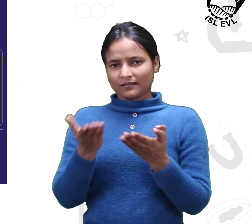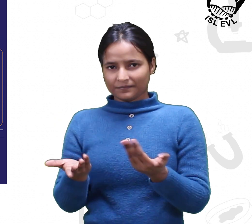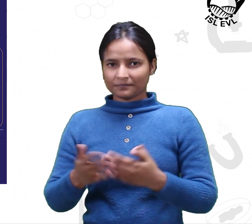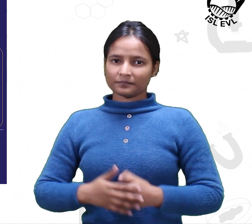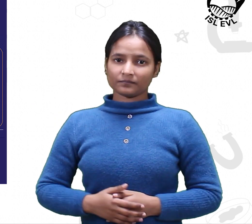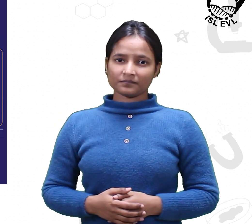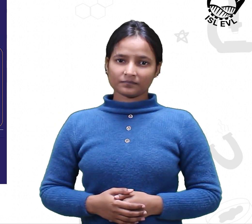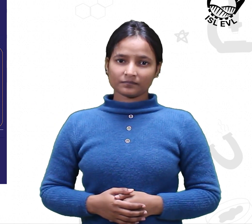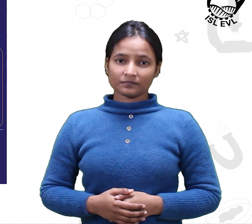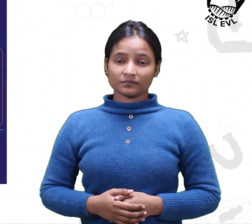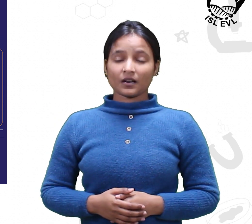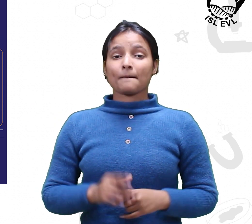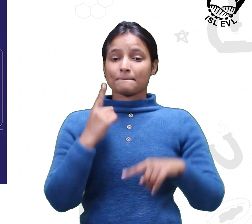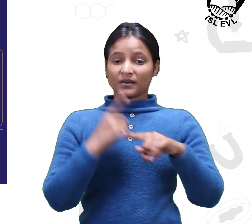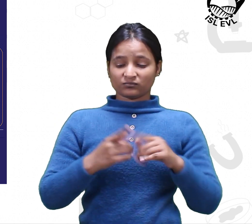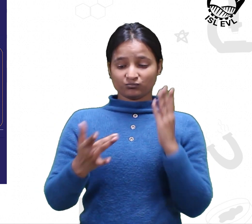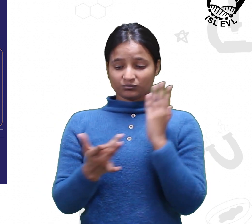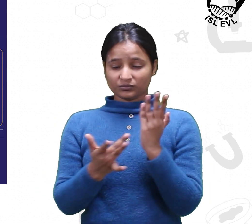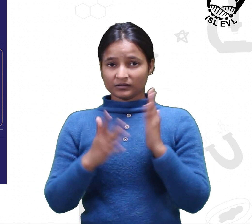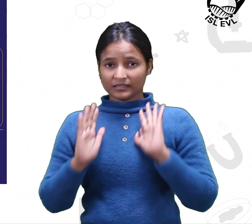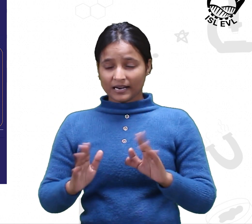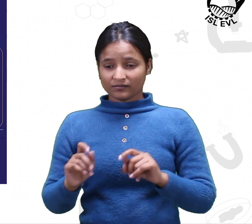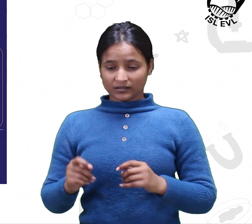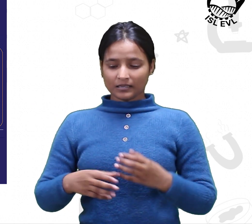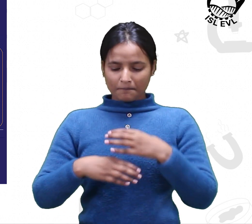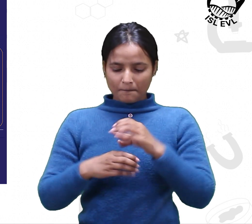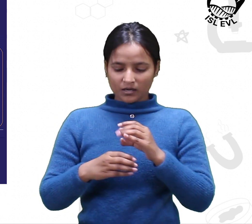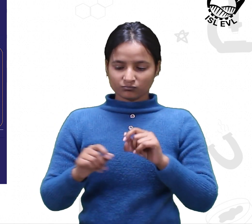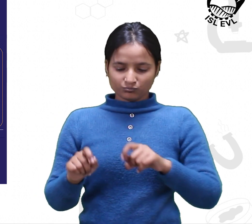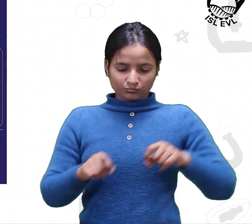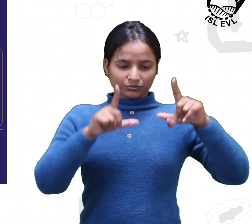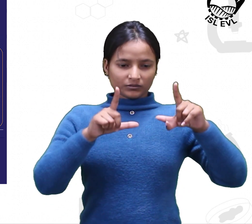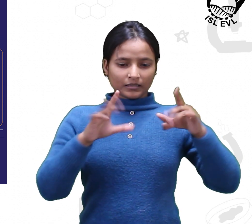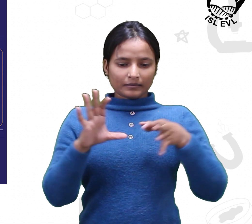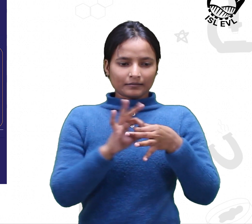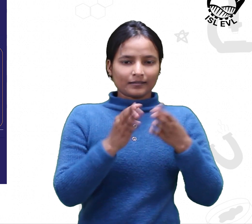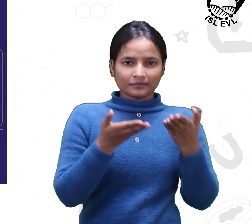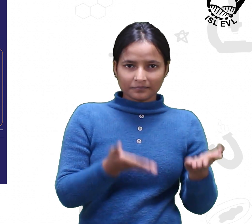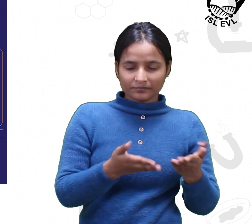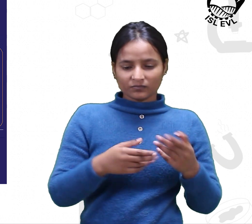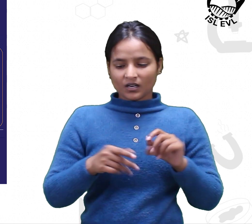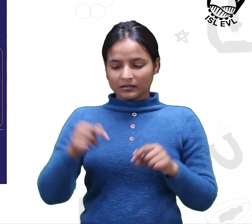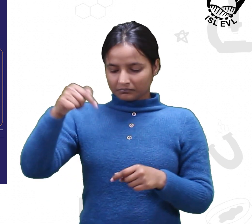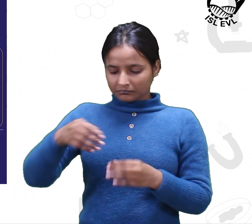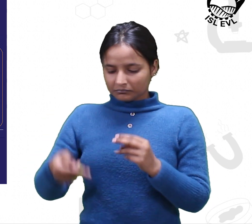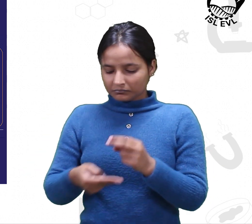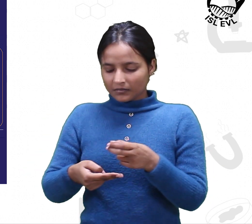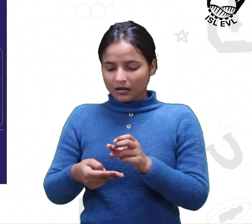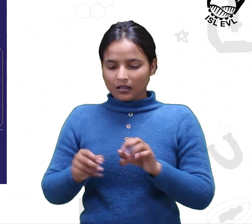in addition, we also do imaging studies where we record from brain, even in tiny fruit flies. We have